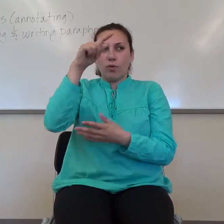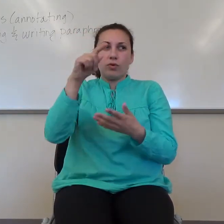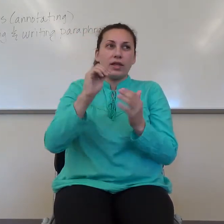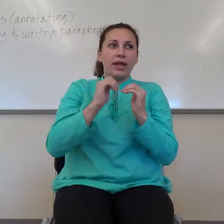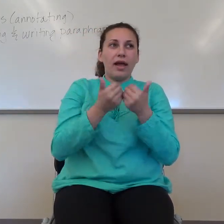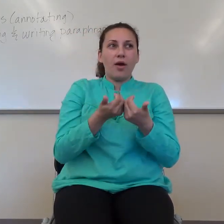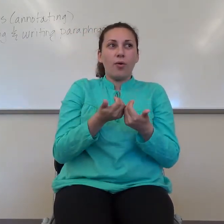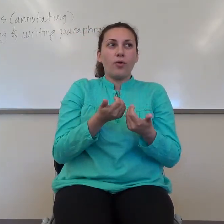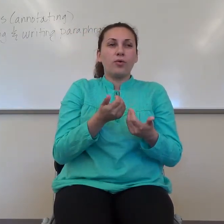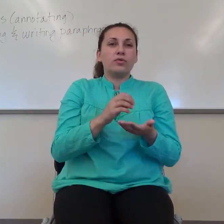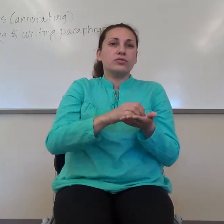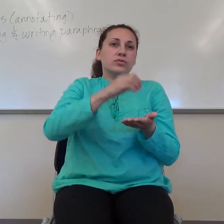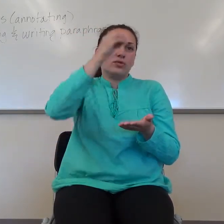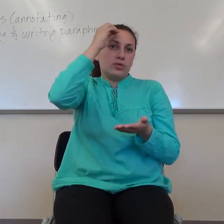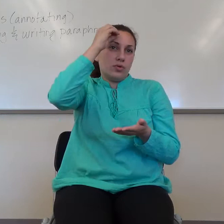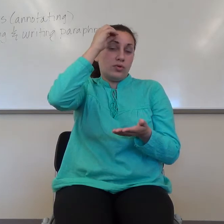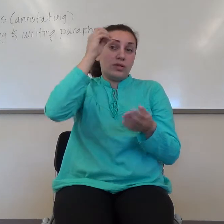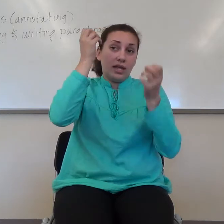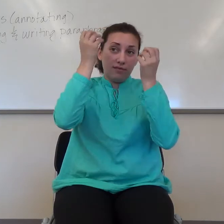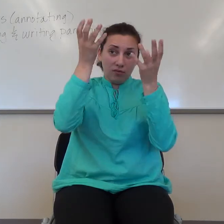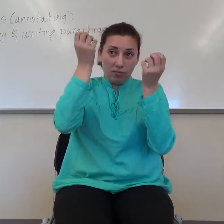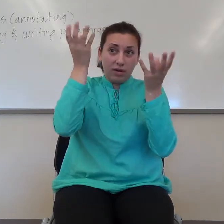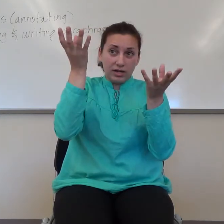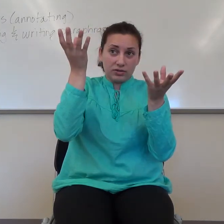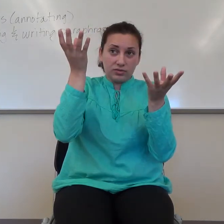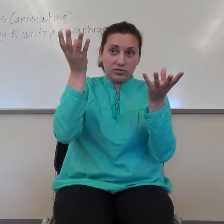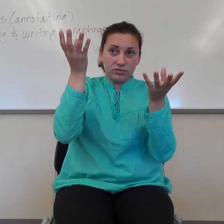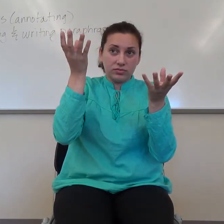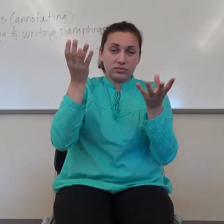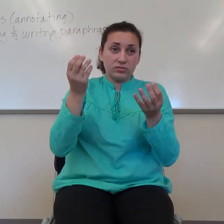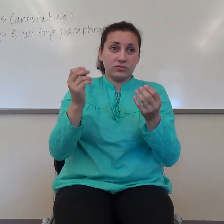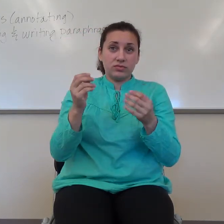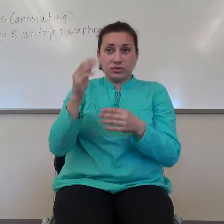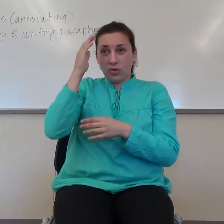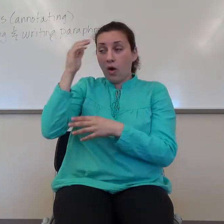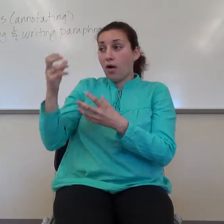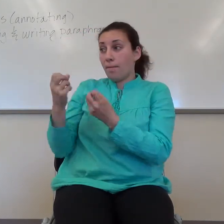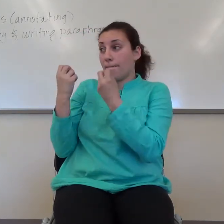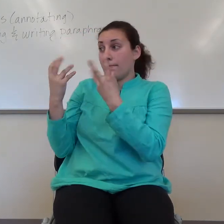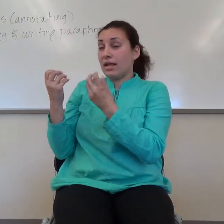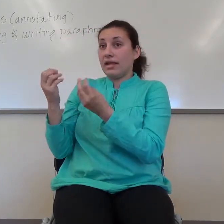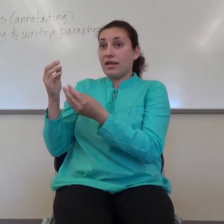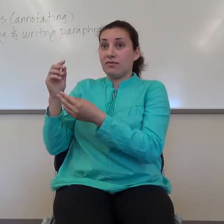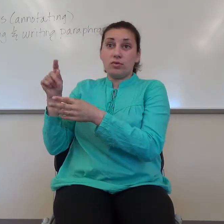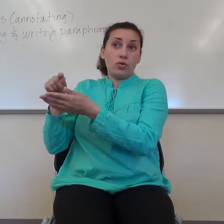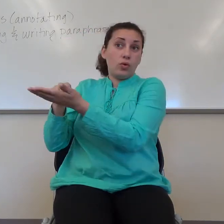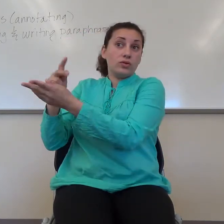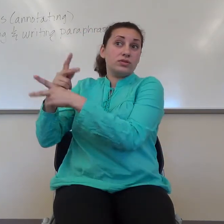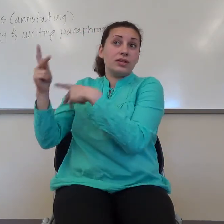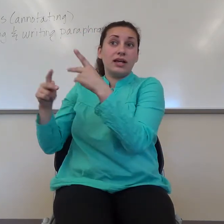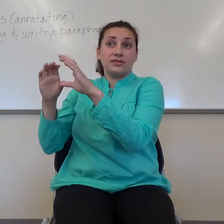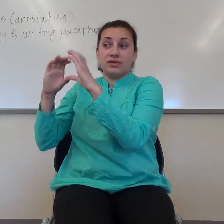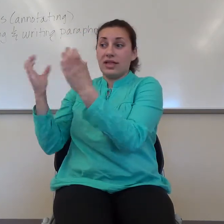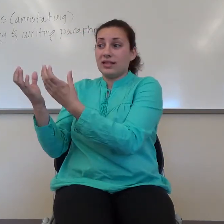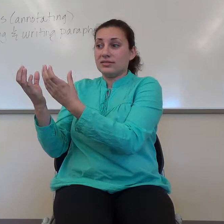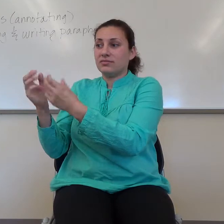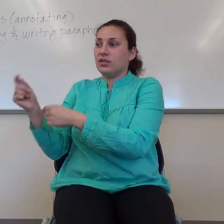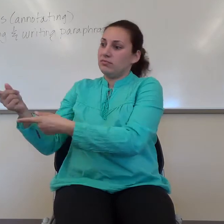learn that information when basically a lot of those classes are just come to class, listen